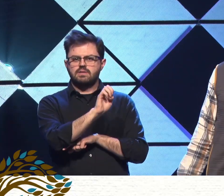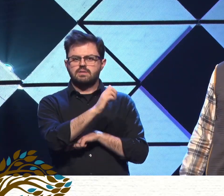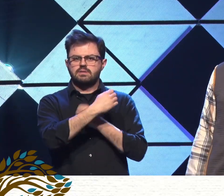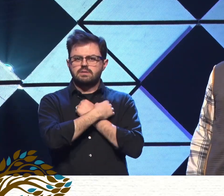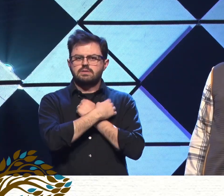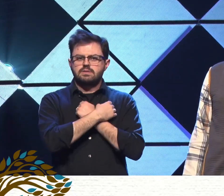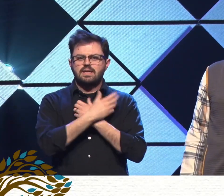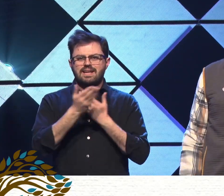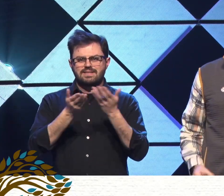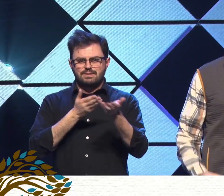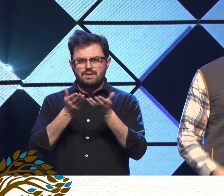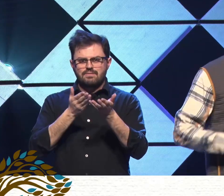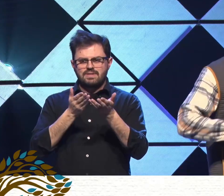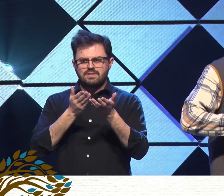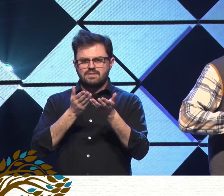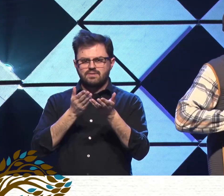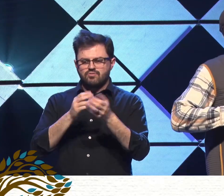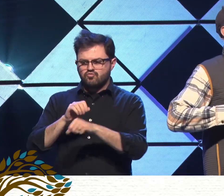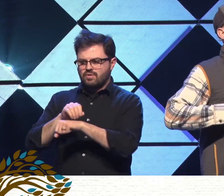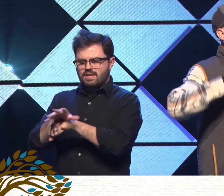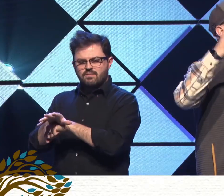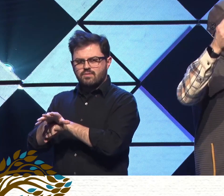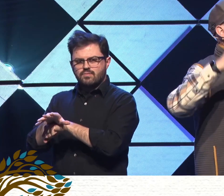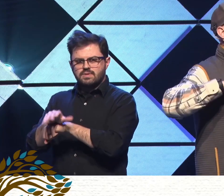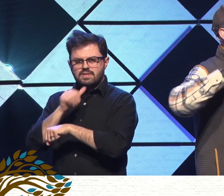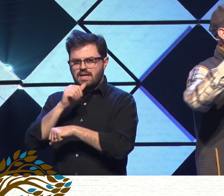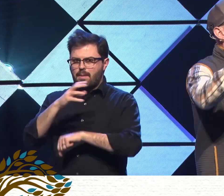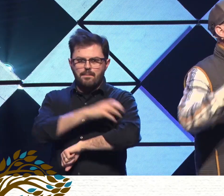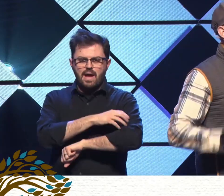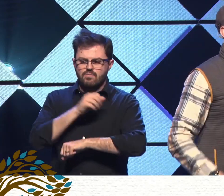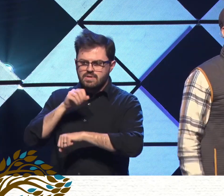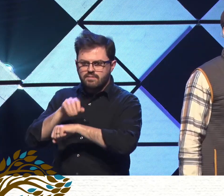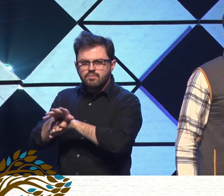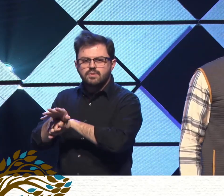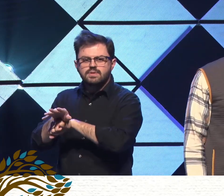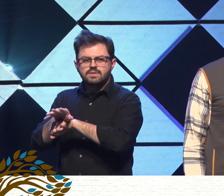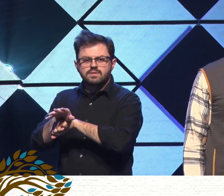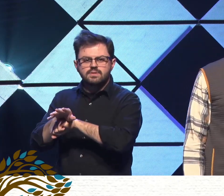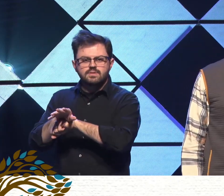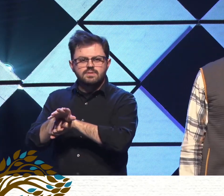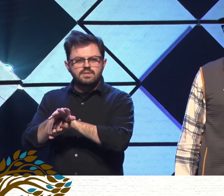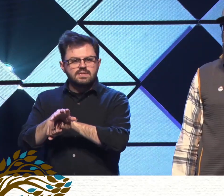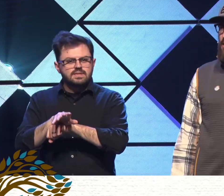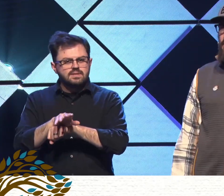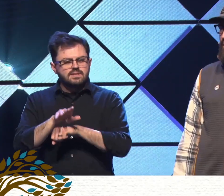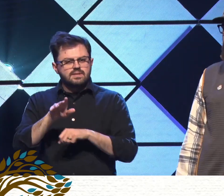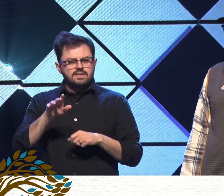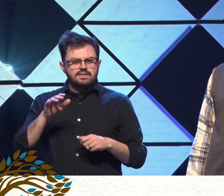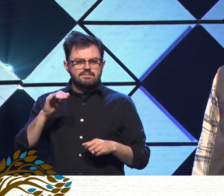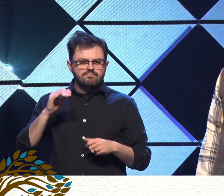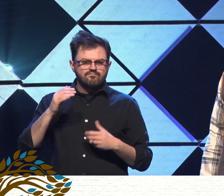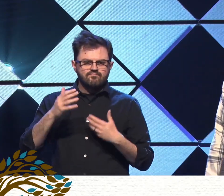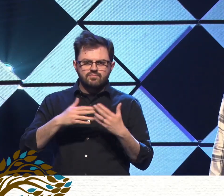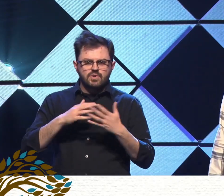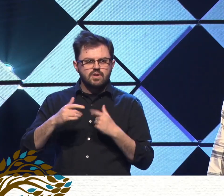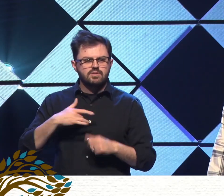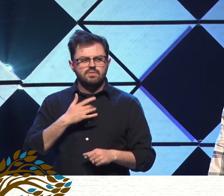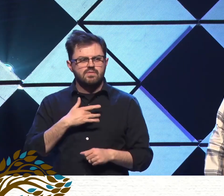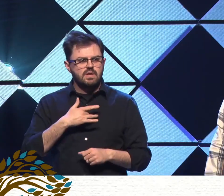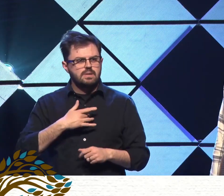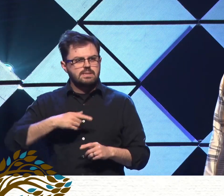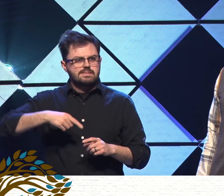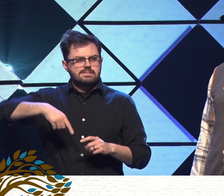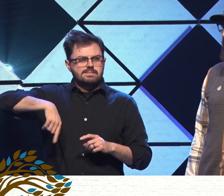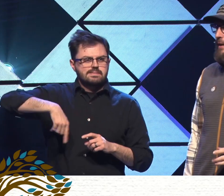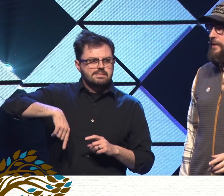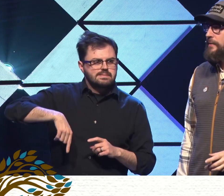That's what we do. That's what it is. We use our voice when it shakes. I don't doubt that Jesus' voice didn't shake as